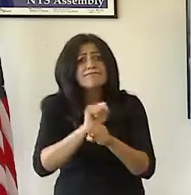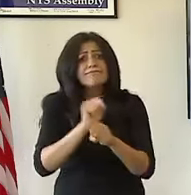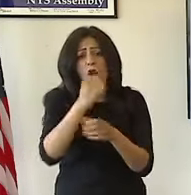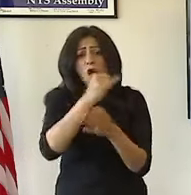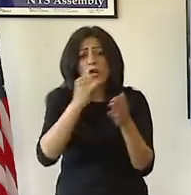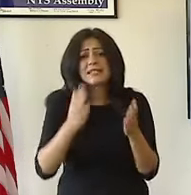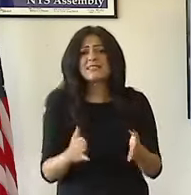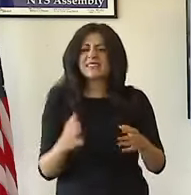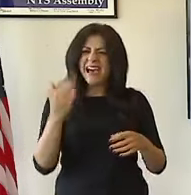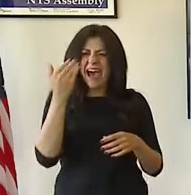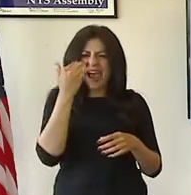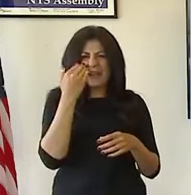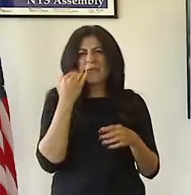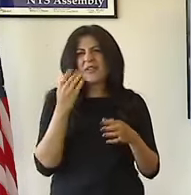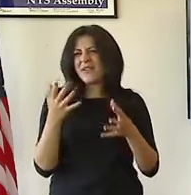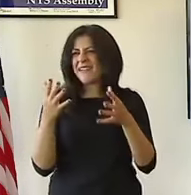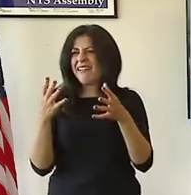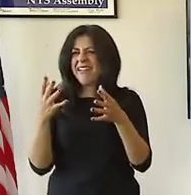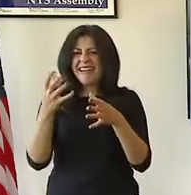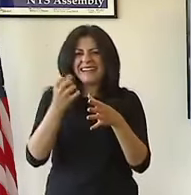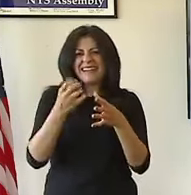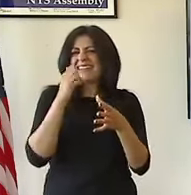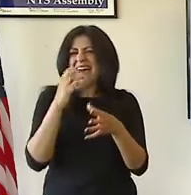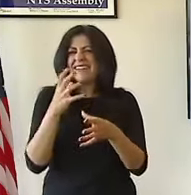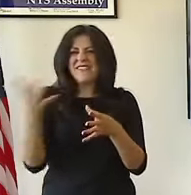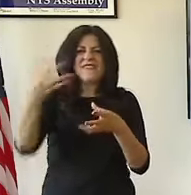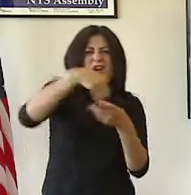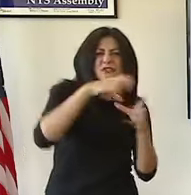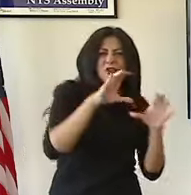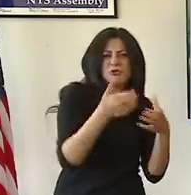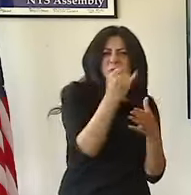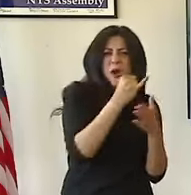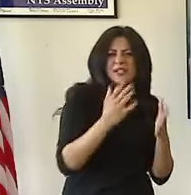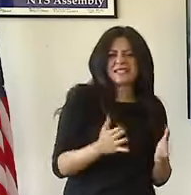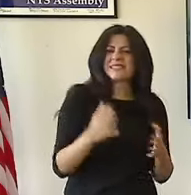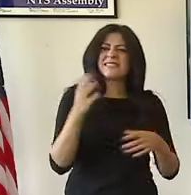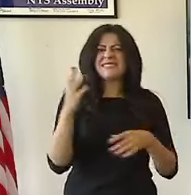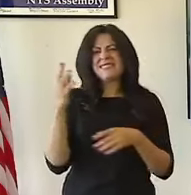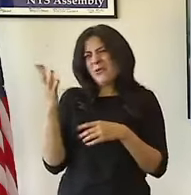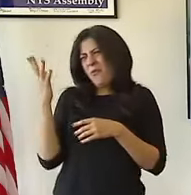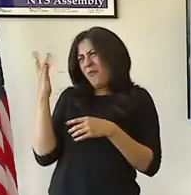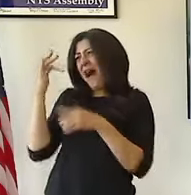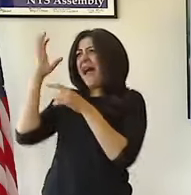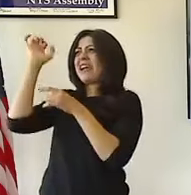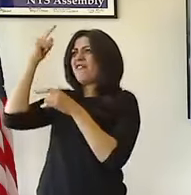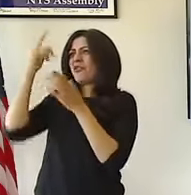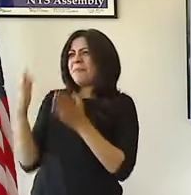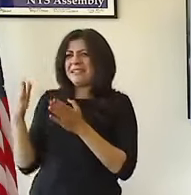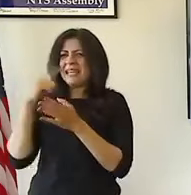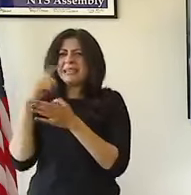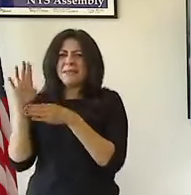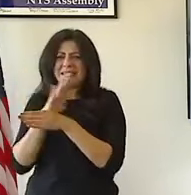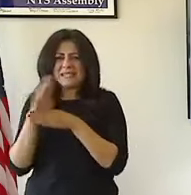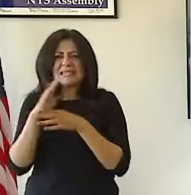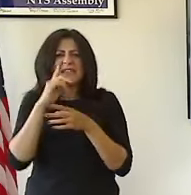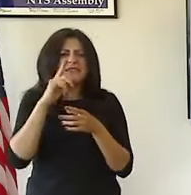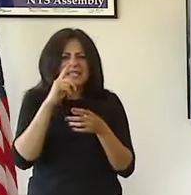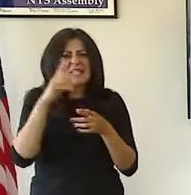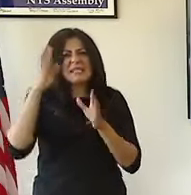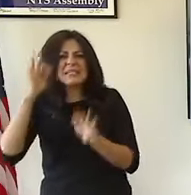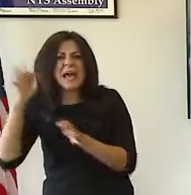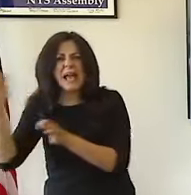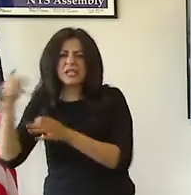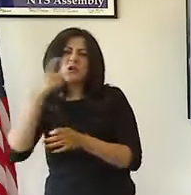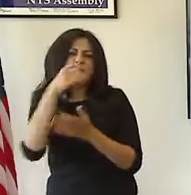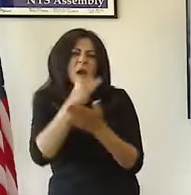badly that they're just sort of left out there. I thought, in one sense, again, why should government be in the business of dictating that kind of detail? But in the same